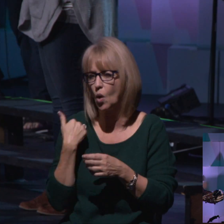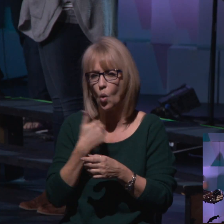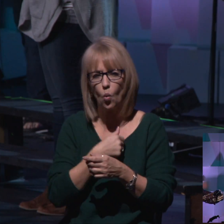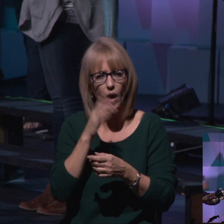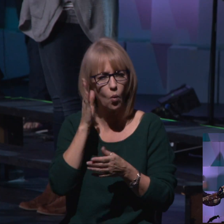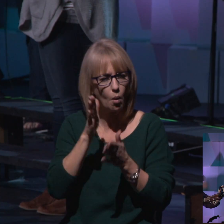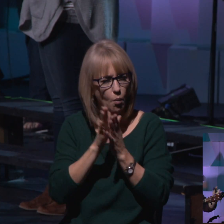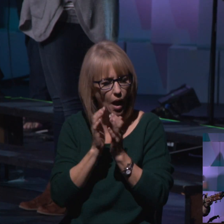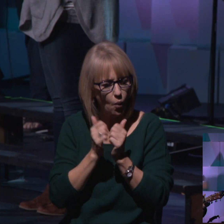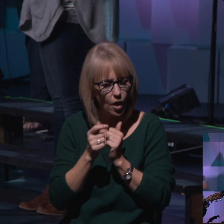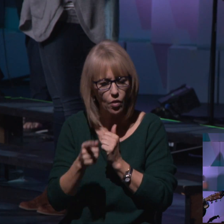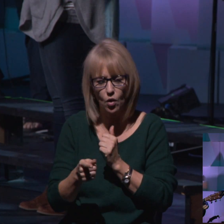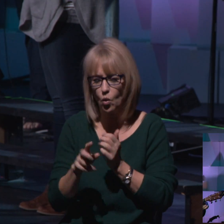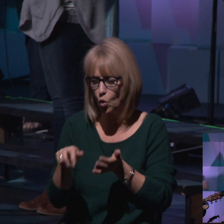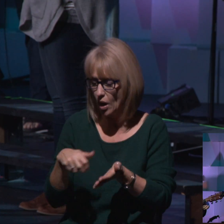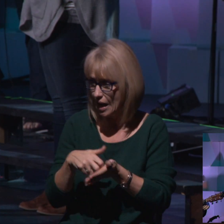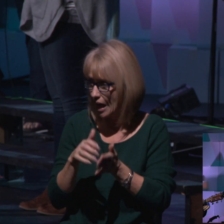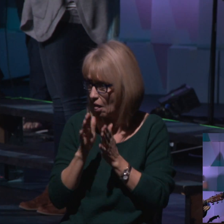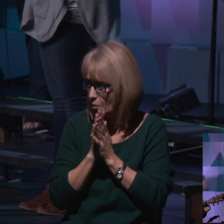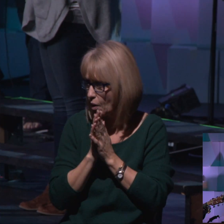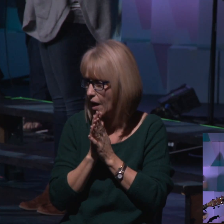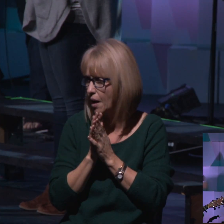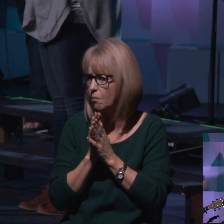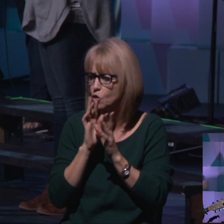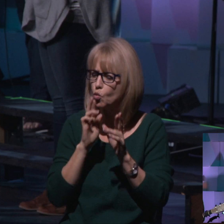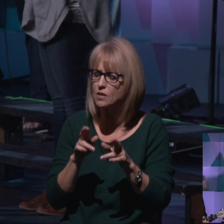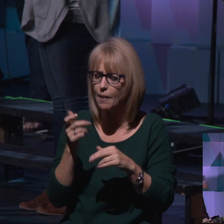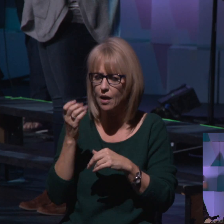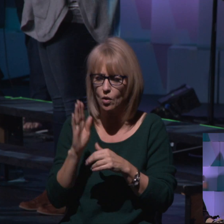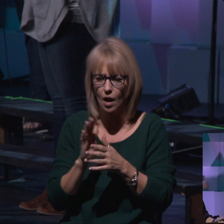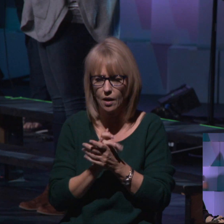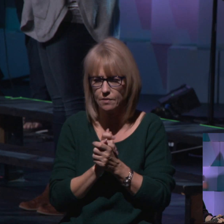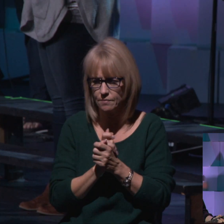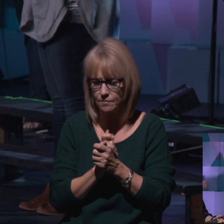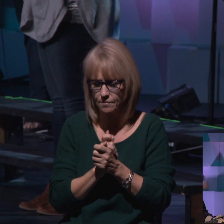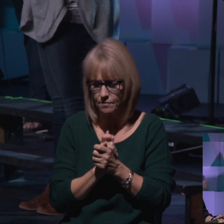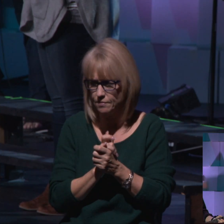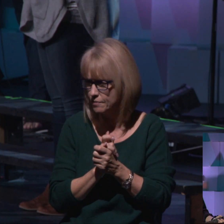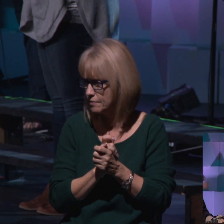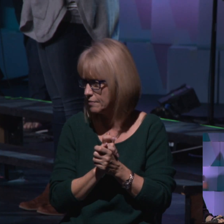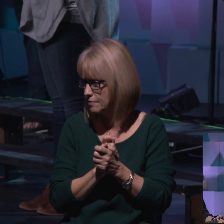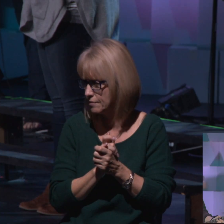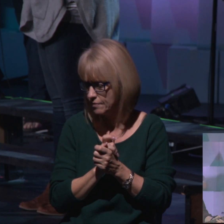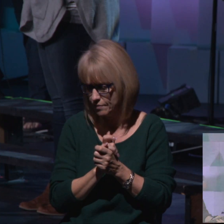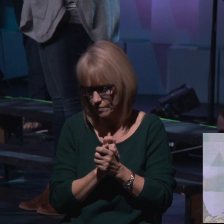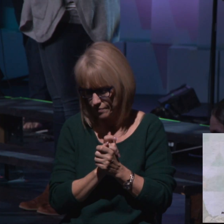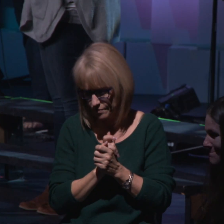with you. You can kneel and pray. But let's respond to God and before him now.